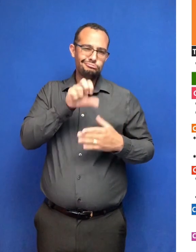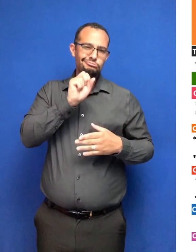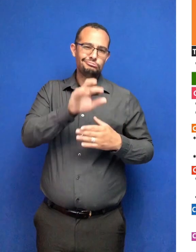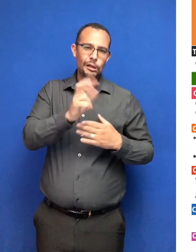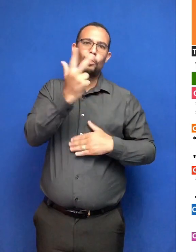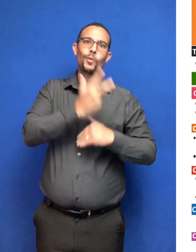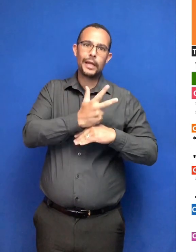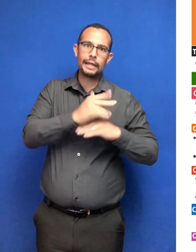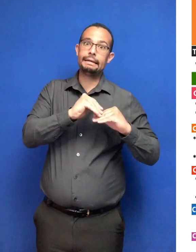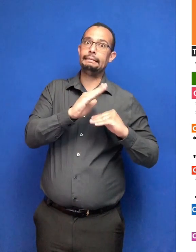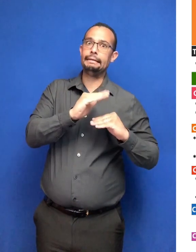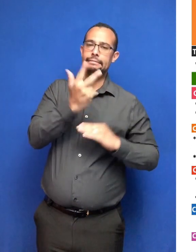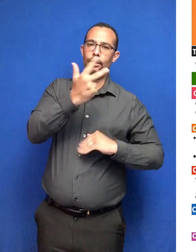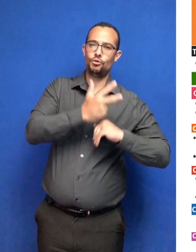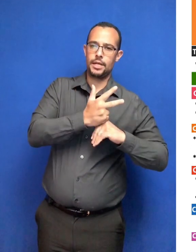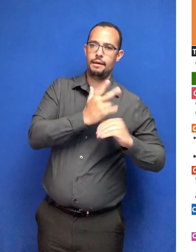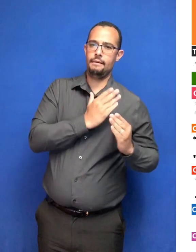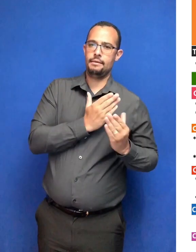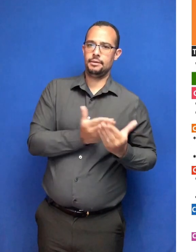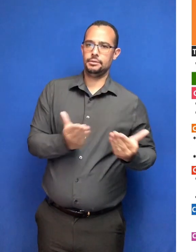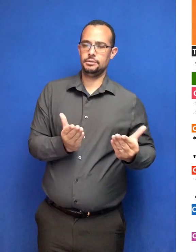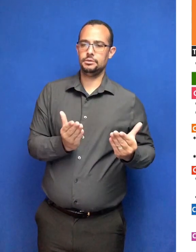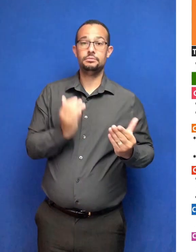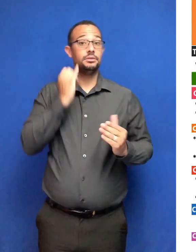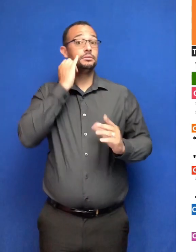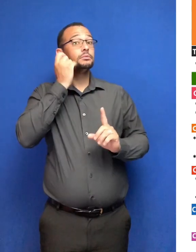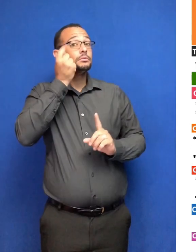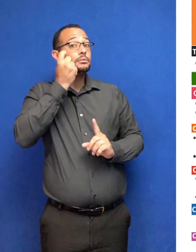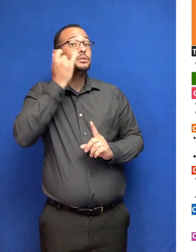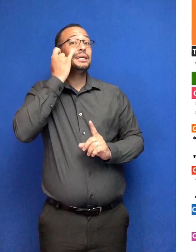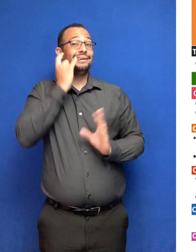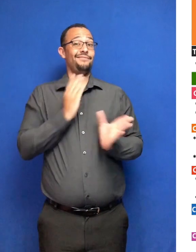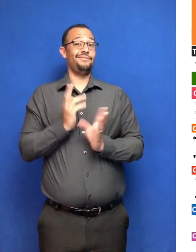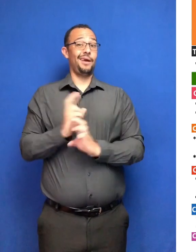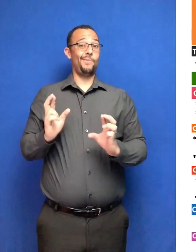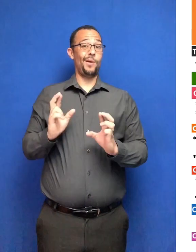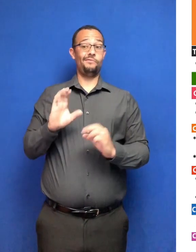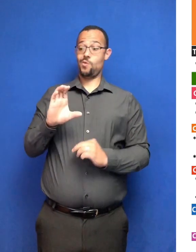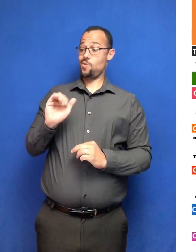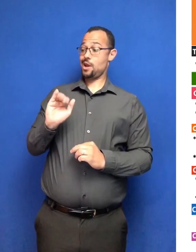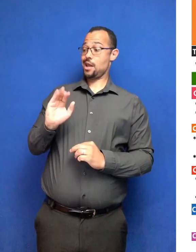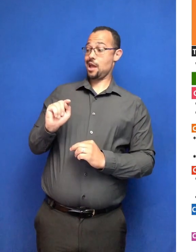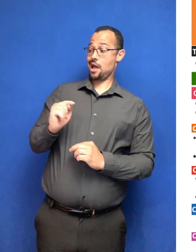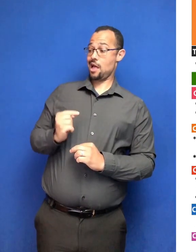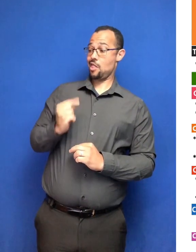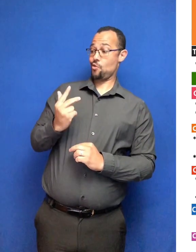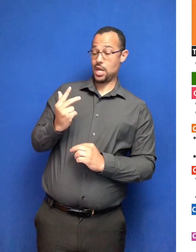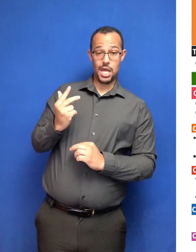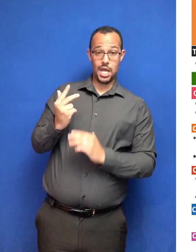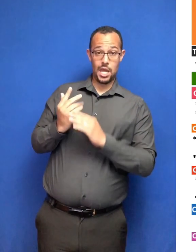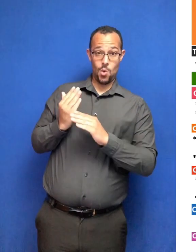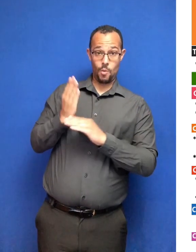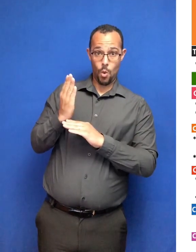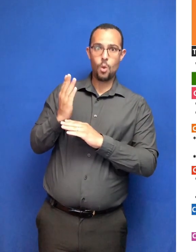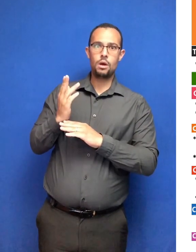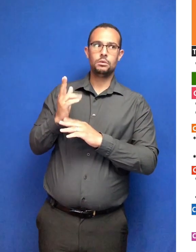hear that we say 3 days supply or more. But if you're preparing for a Category 3 or more, of course,